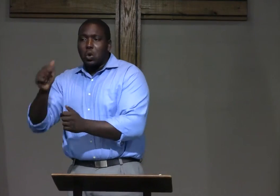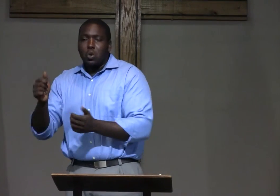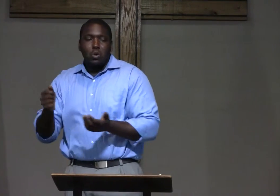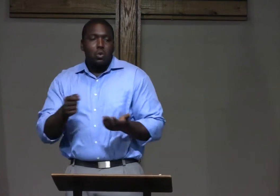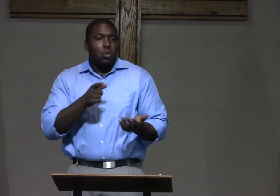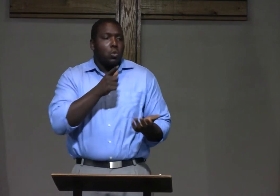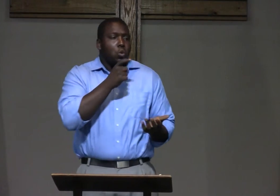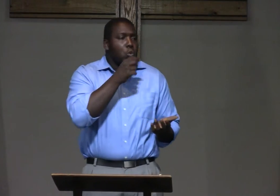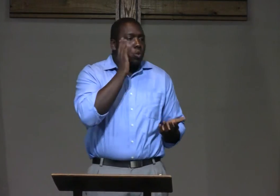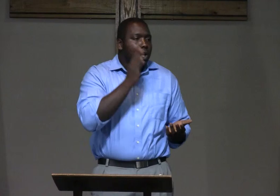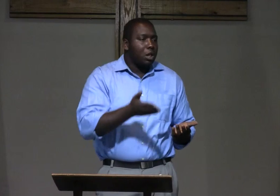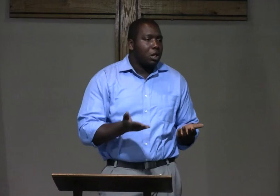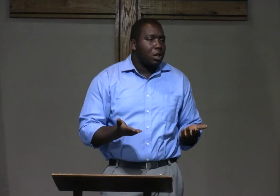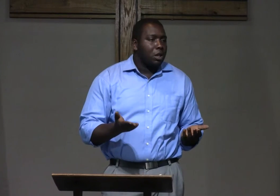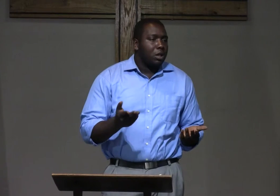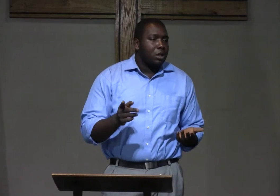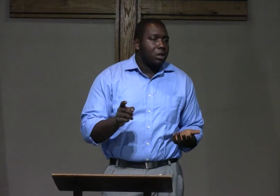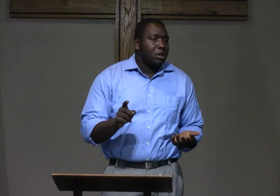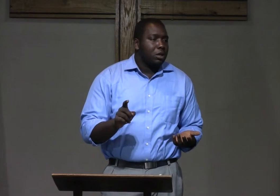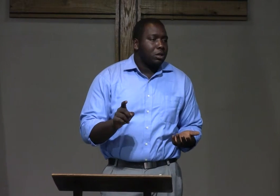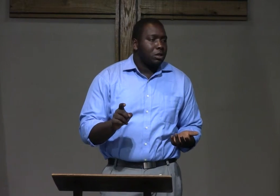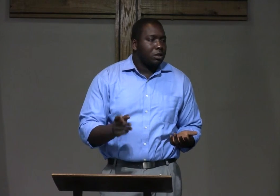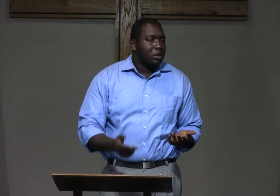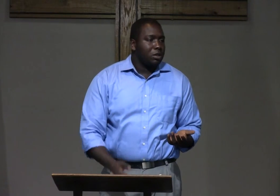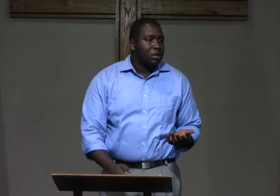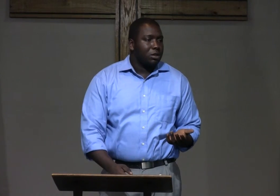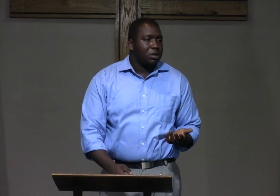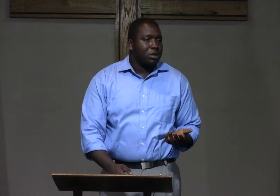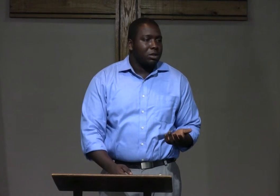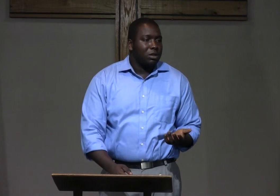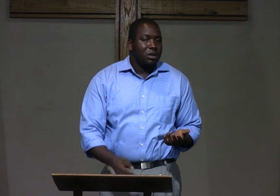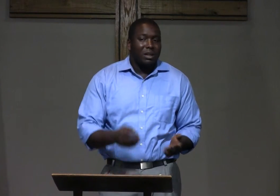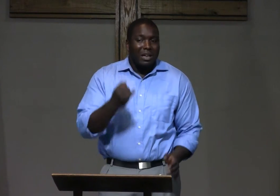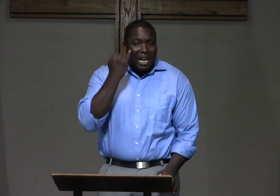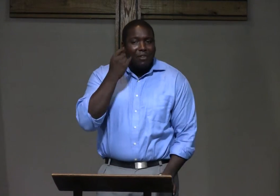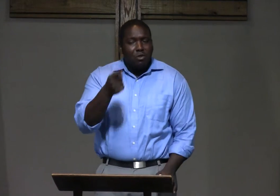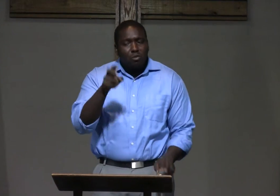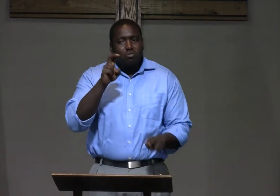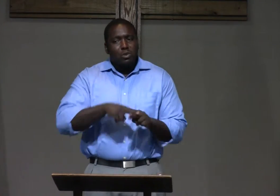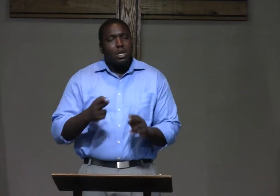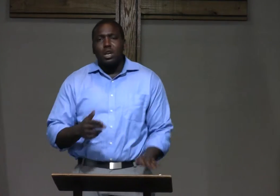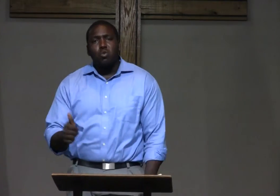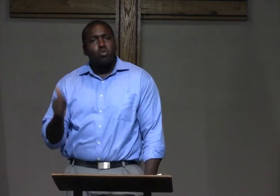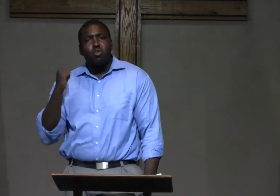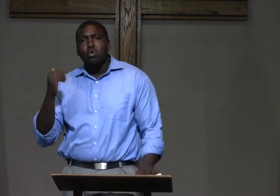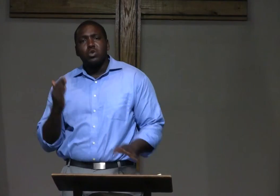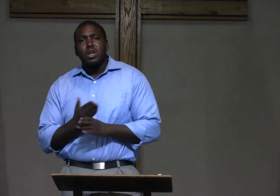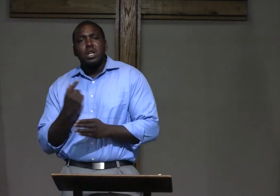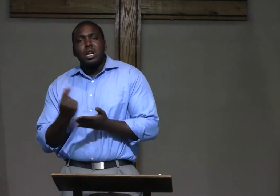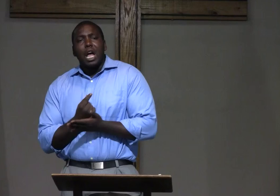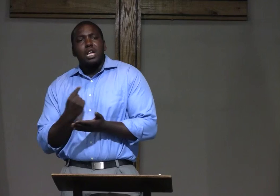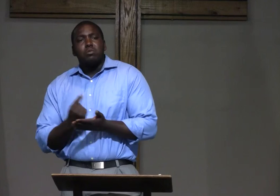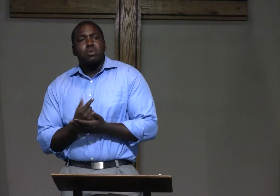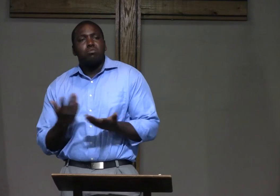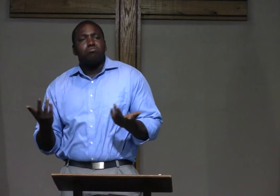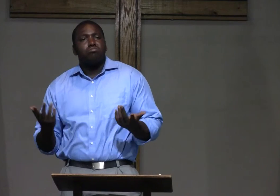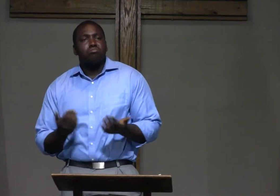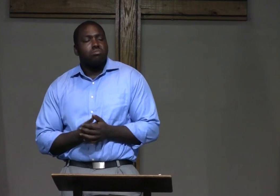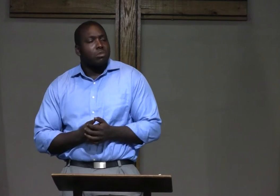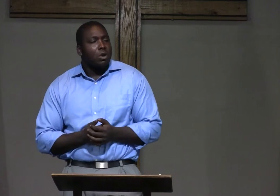If Christians who are faithfully serving God refuse to share the gospel, who will? If we don't tell the lost about Christ, who's going